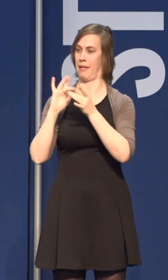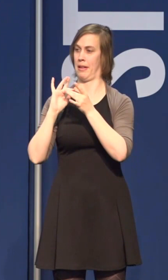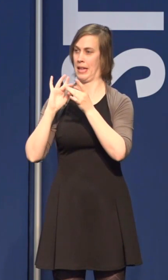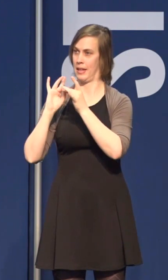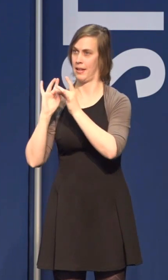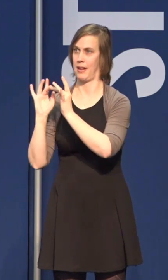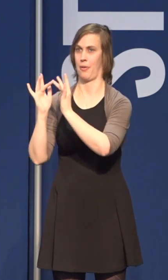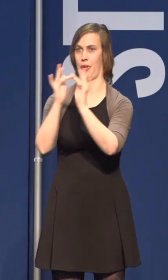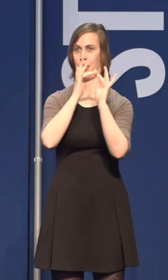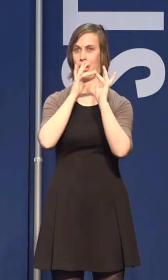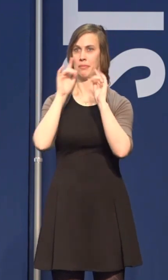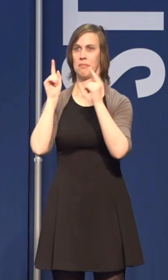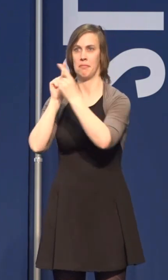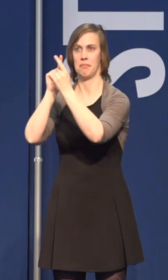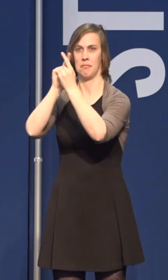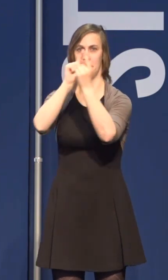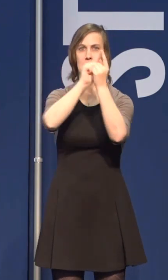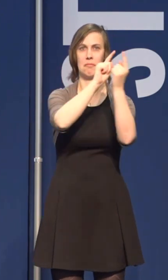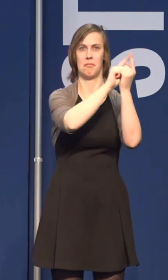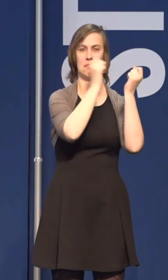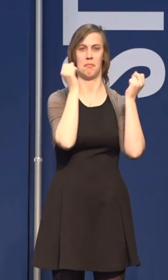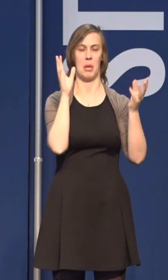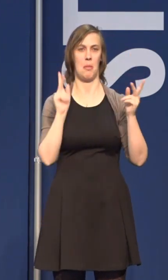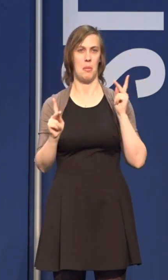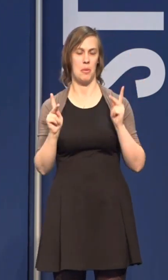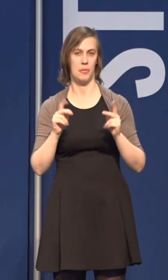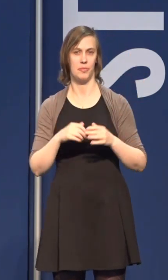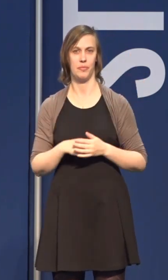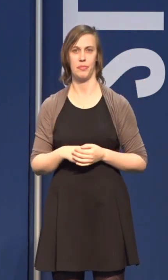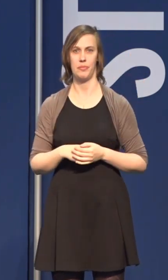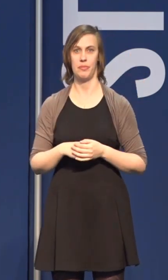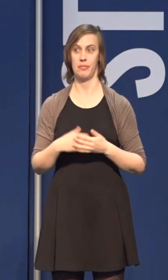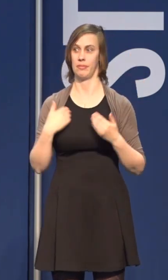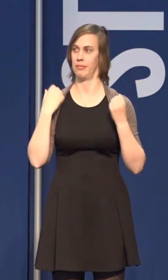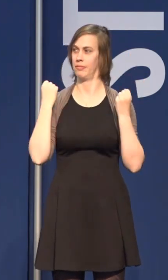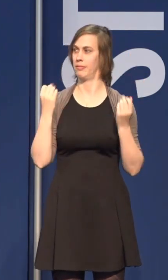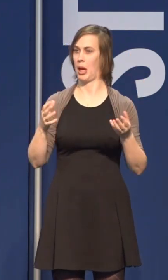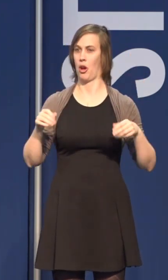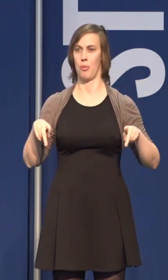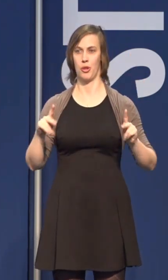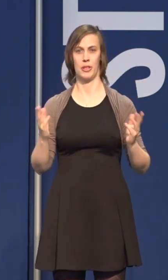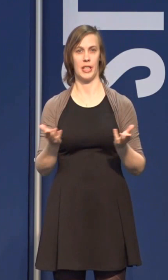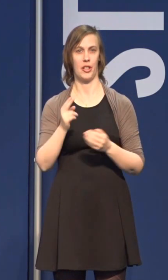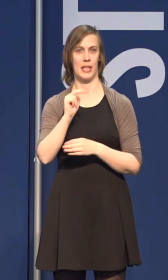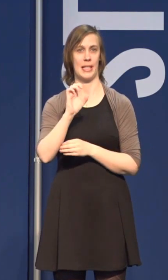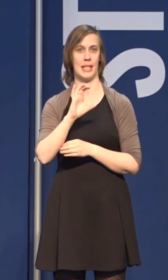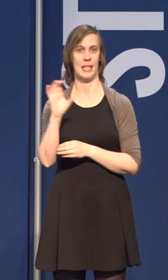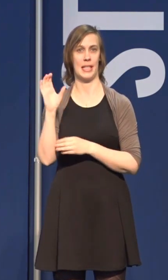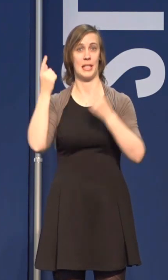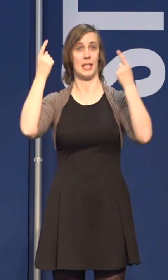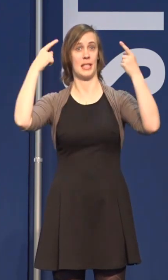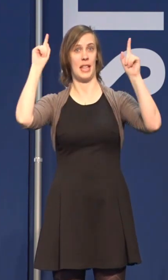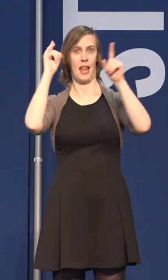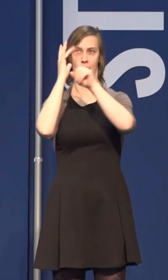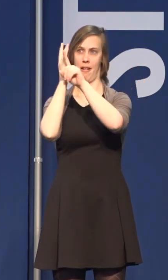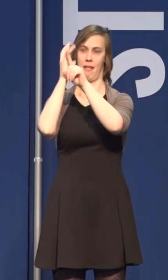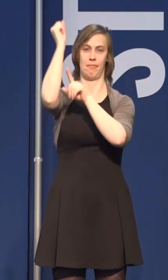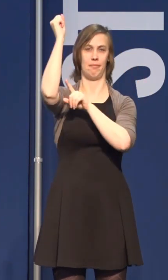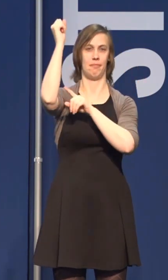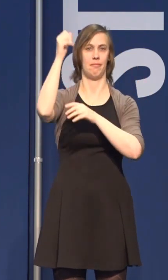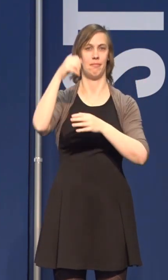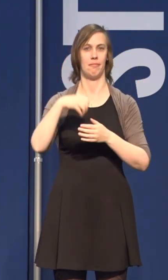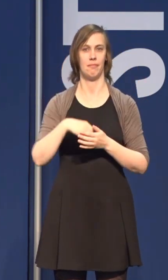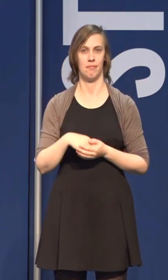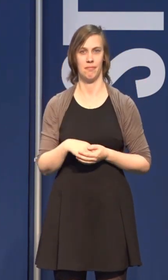was. NSCC provided us all with opportunities to do just that, to excel and to succeed. NSCC connected us